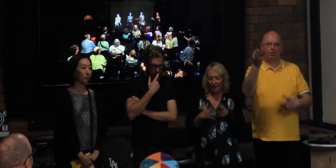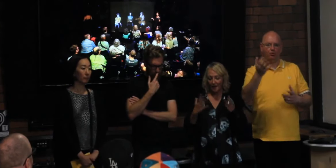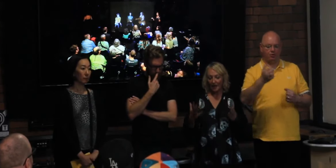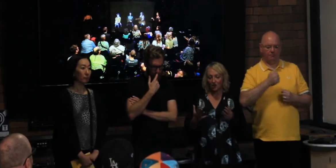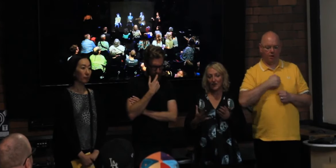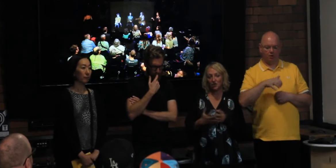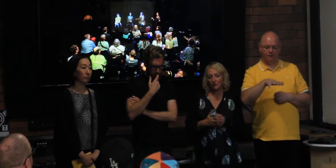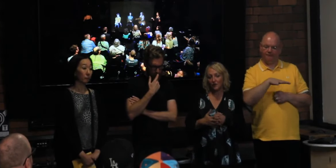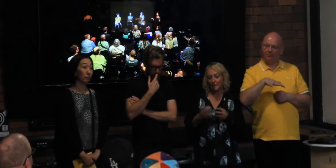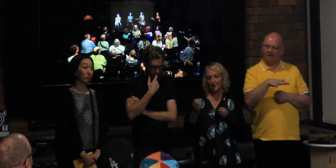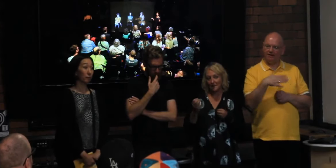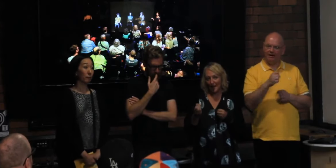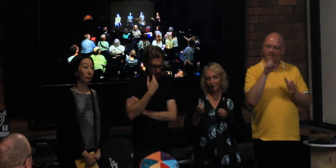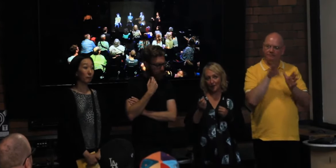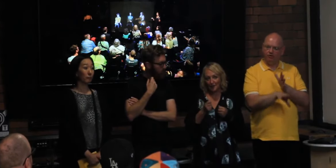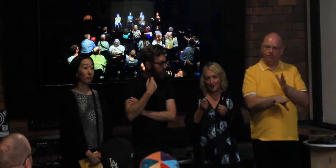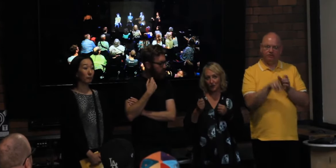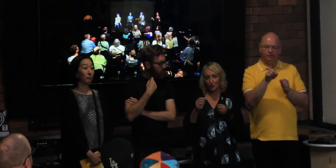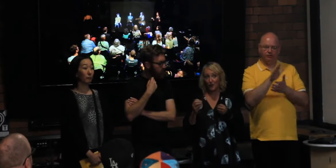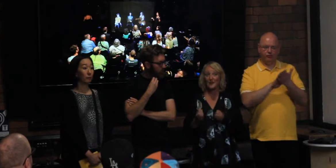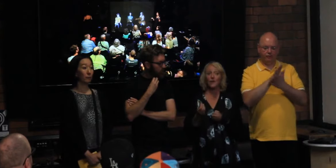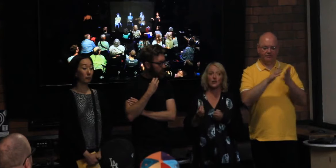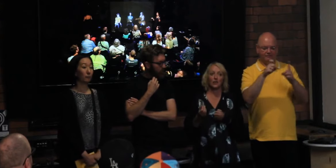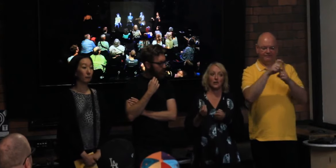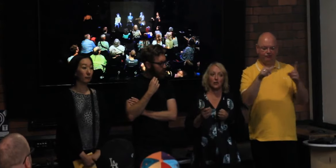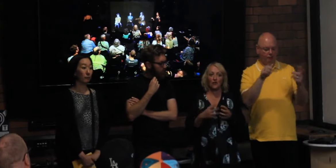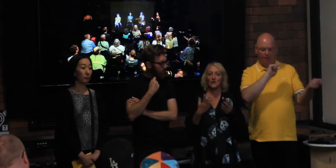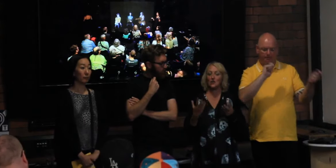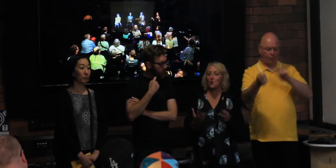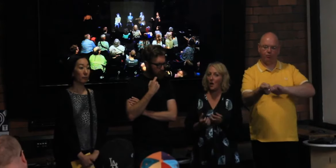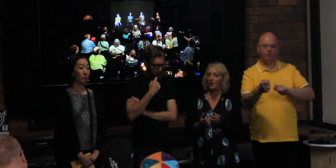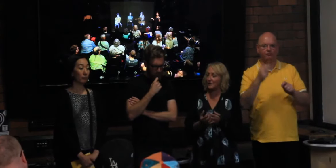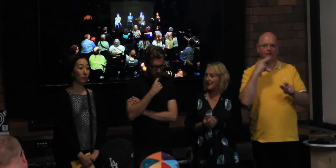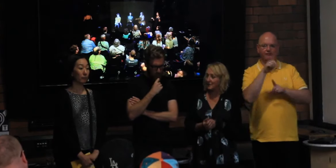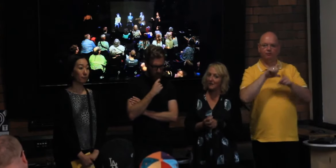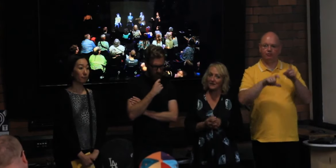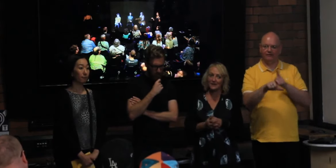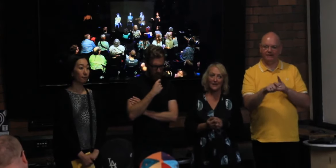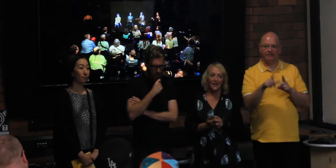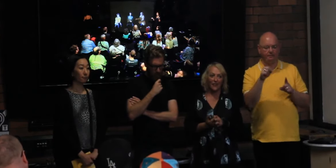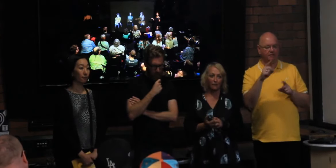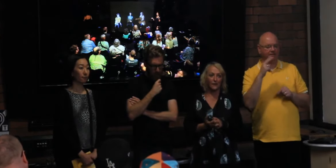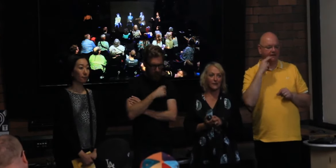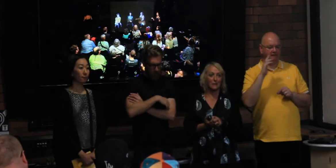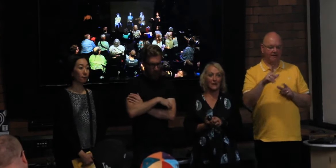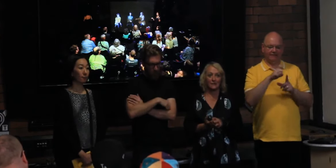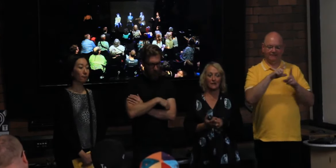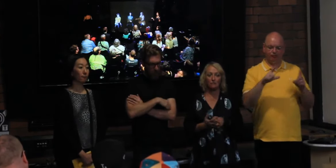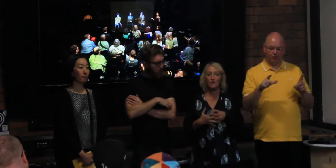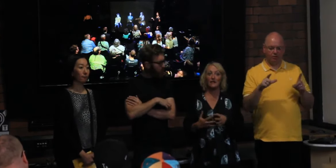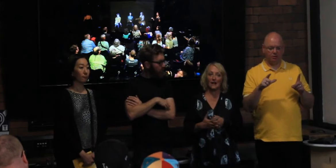and it changed everything. But deaf and digital for innovation, creating new worlds and experience, that